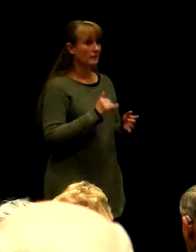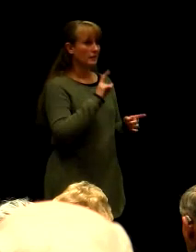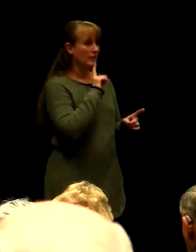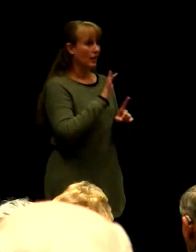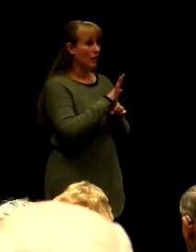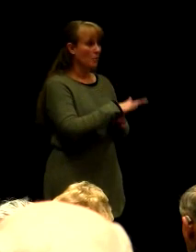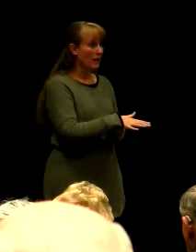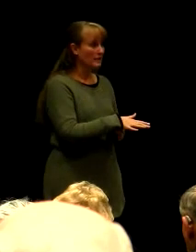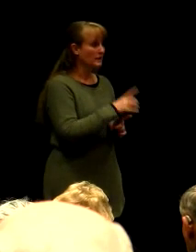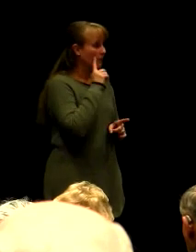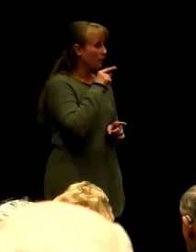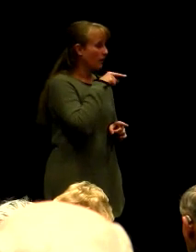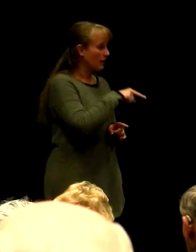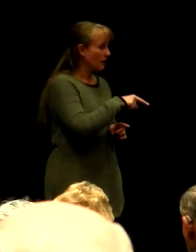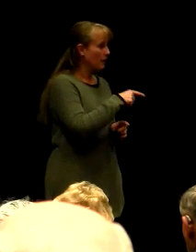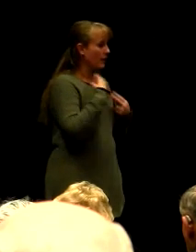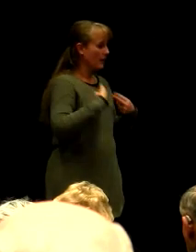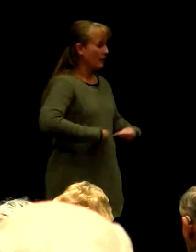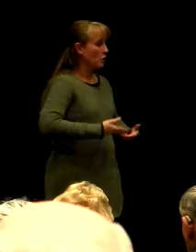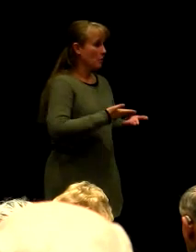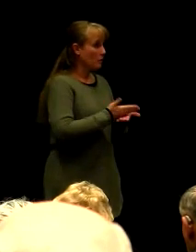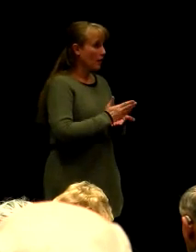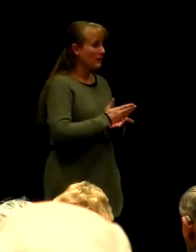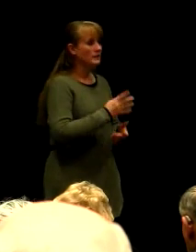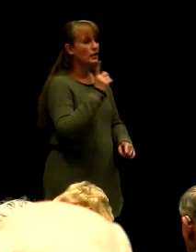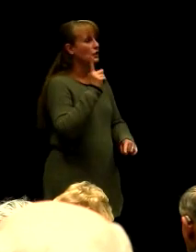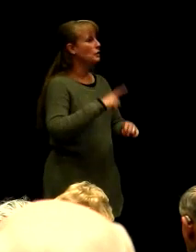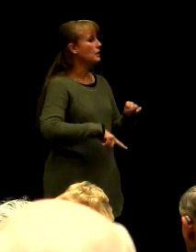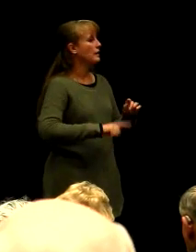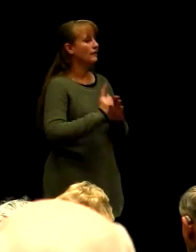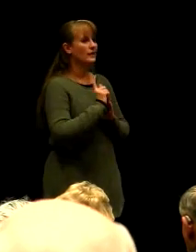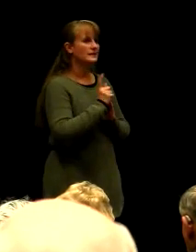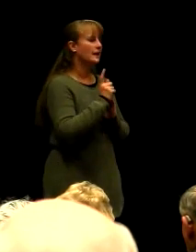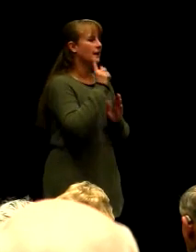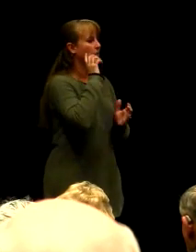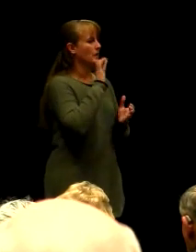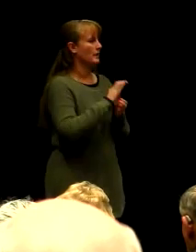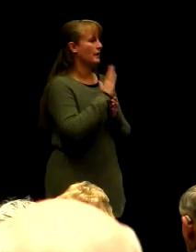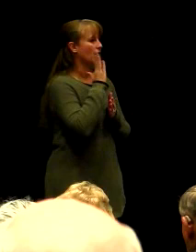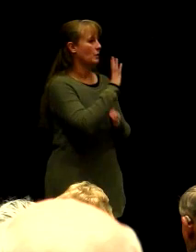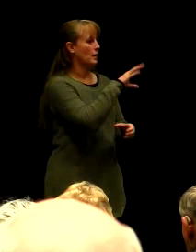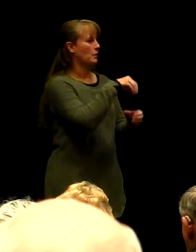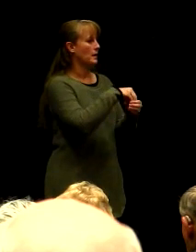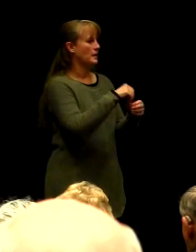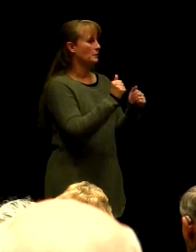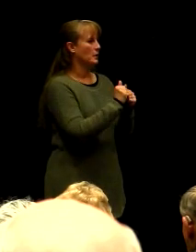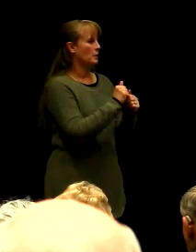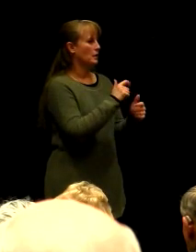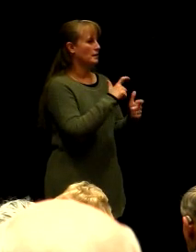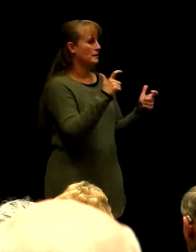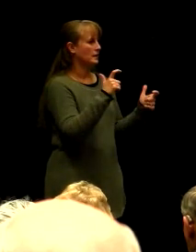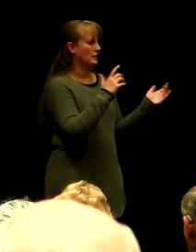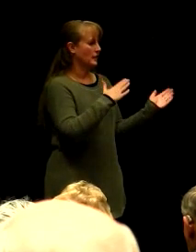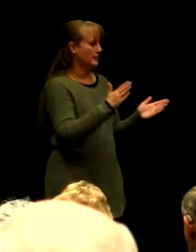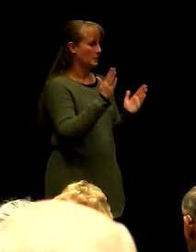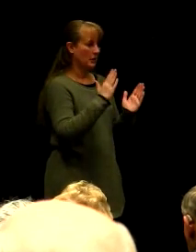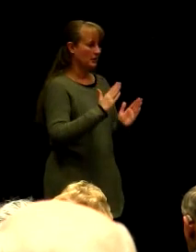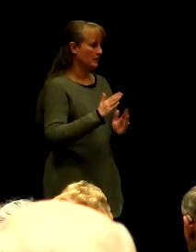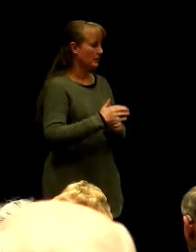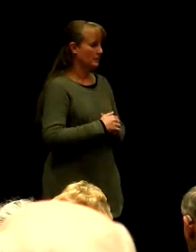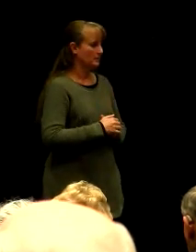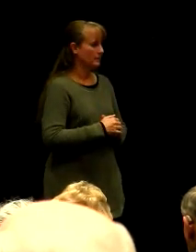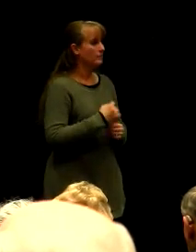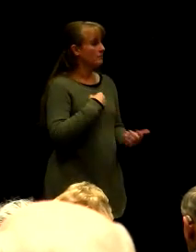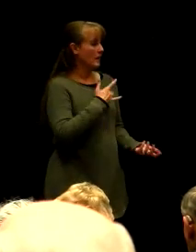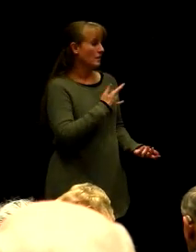oppressive to human rights, that you couldn't for a second believe that he would participate in such a conspiracy. And I